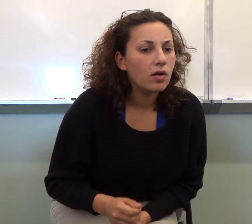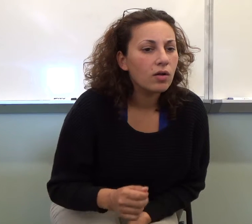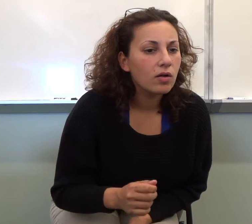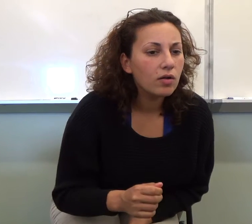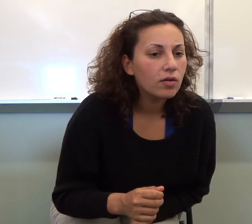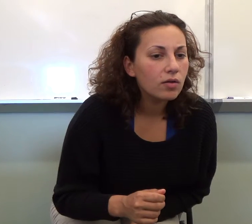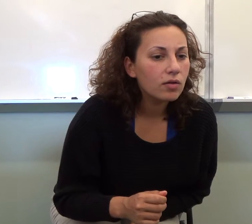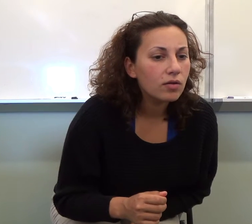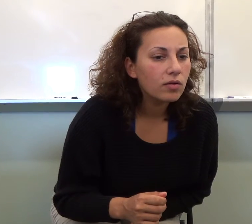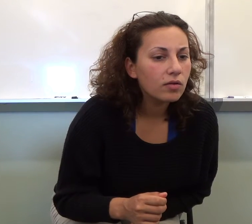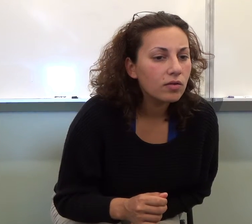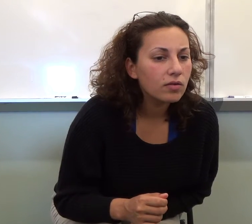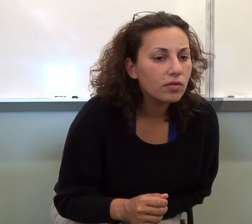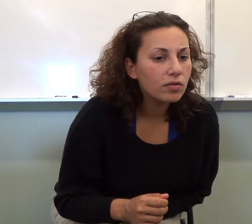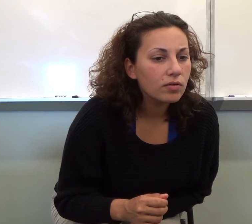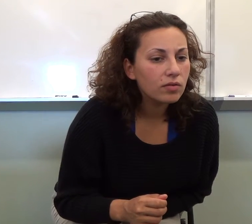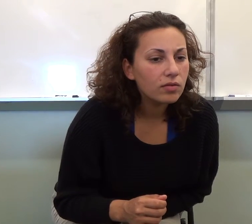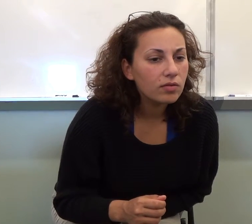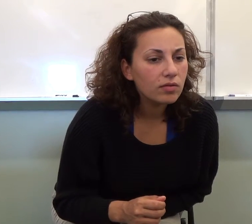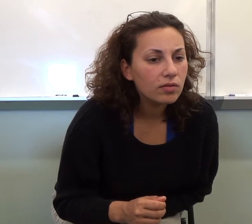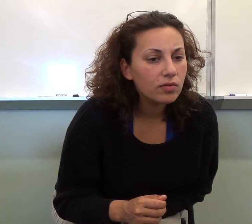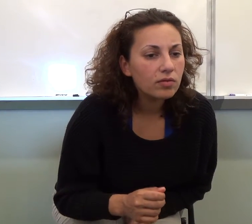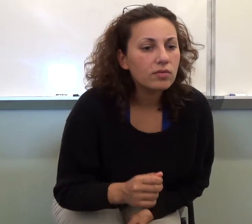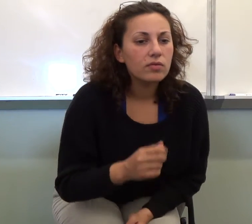And this is the frequency of that response.